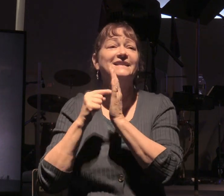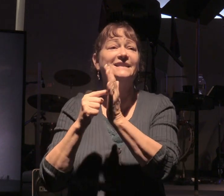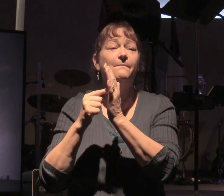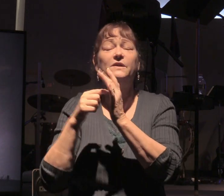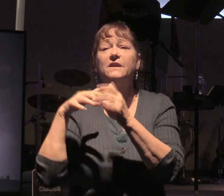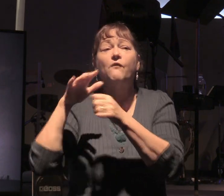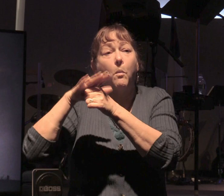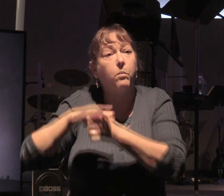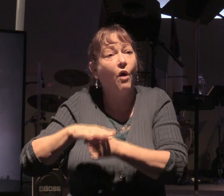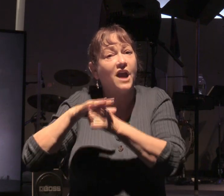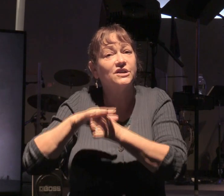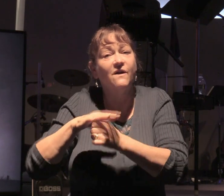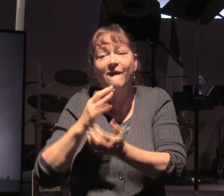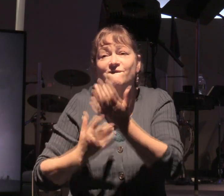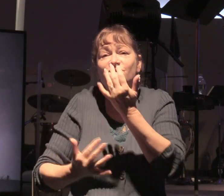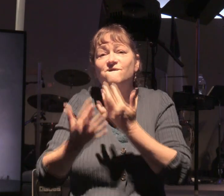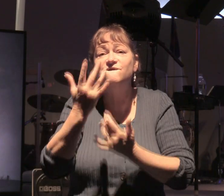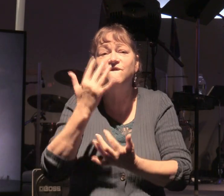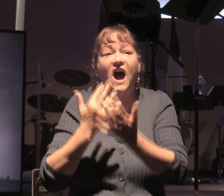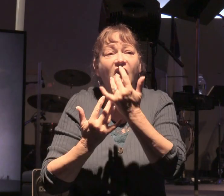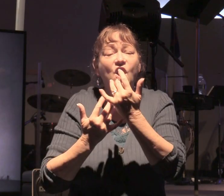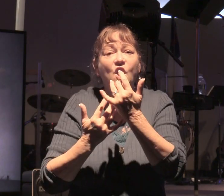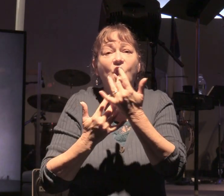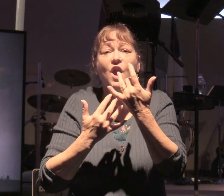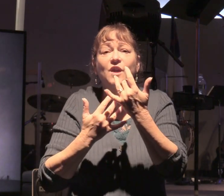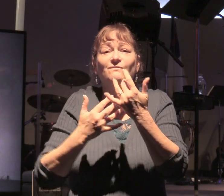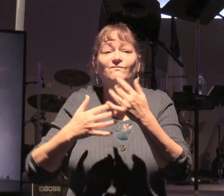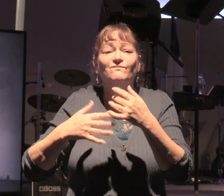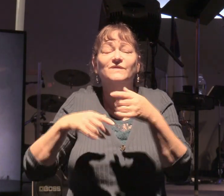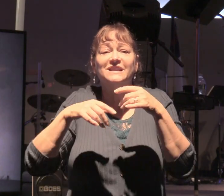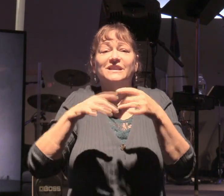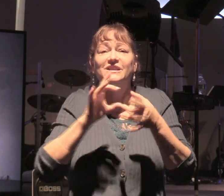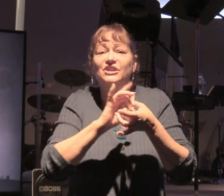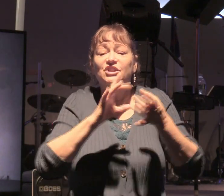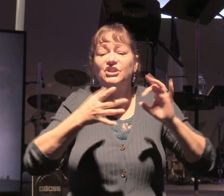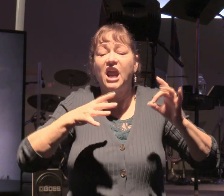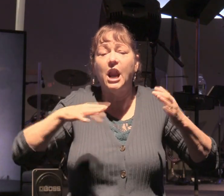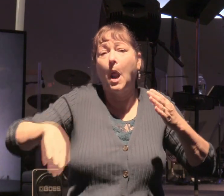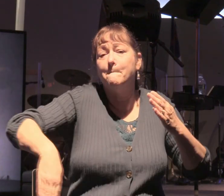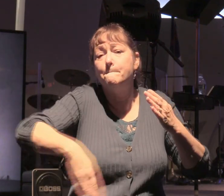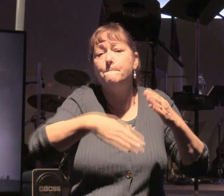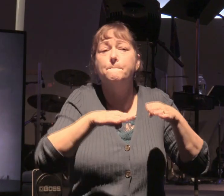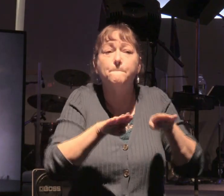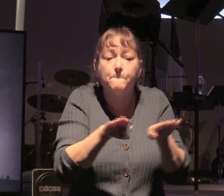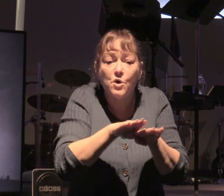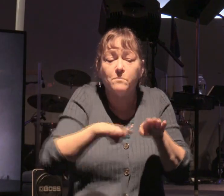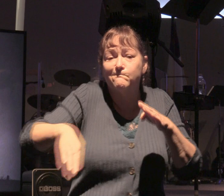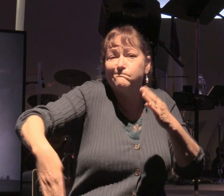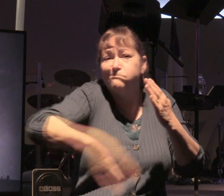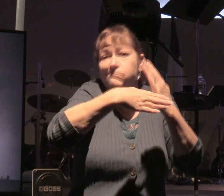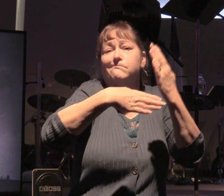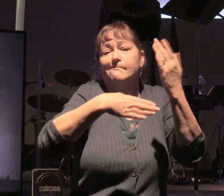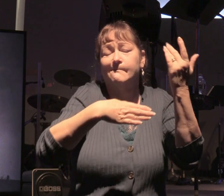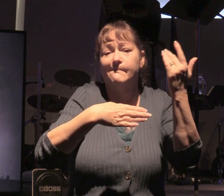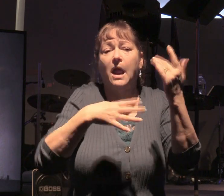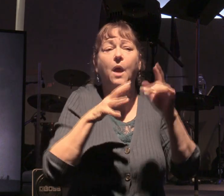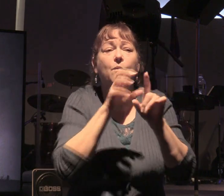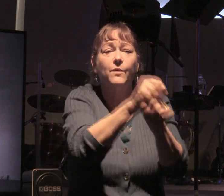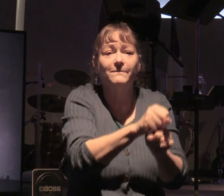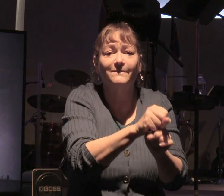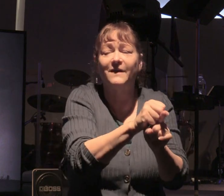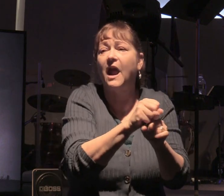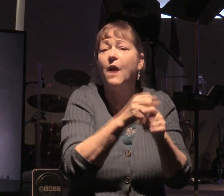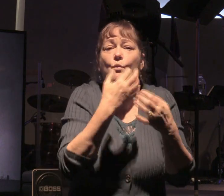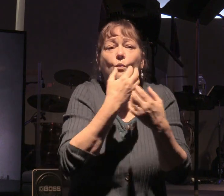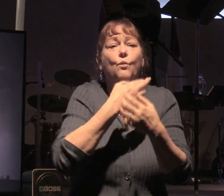oppression. Fire, chain, and boot are the tool and trade of a culture laying siege on